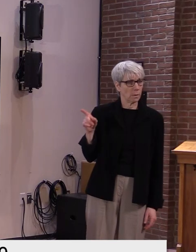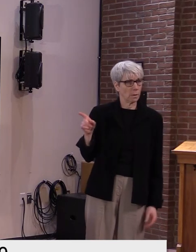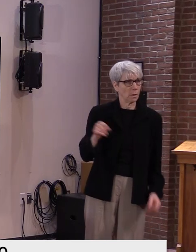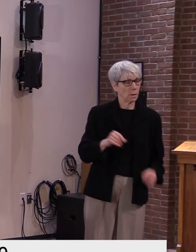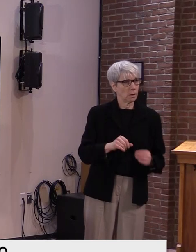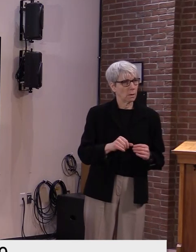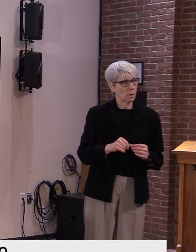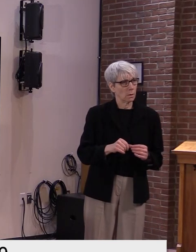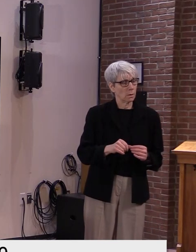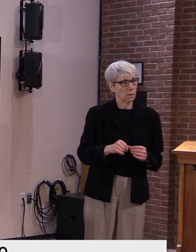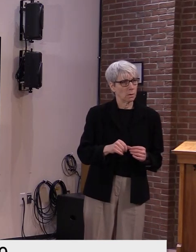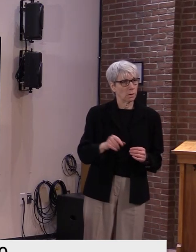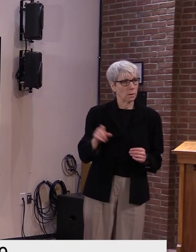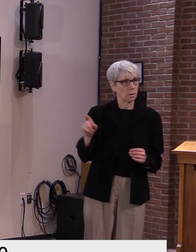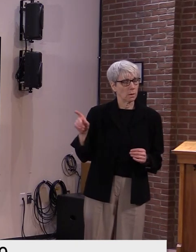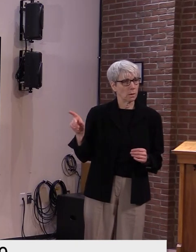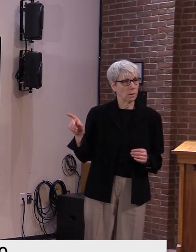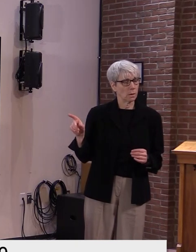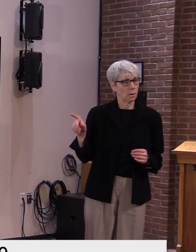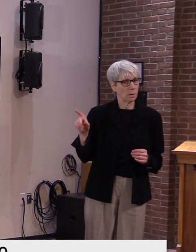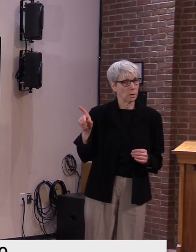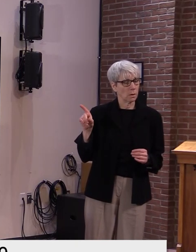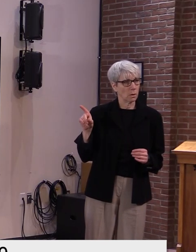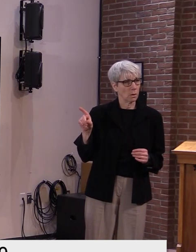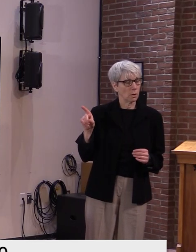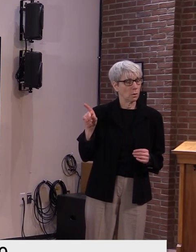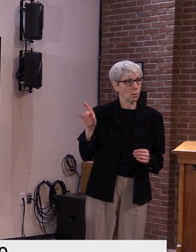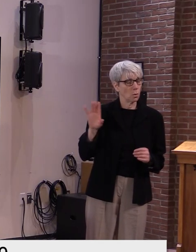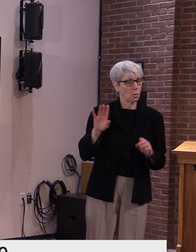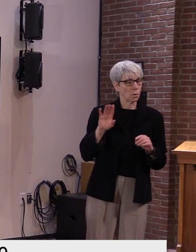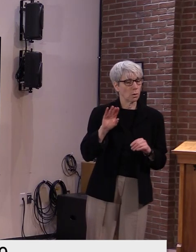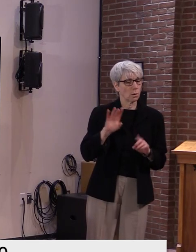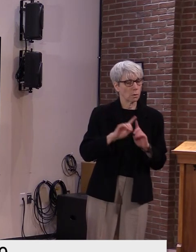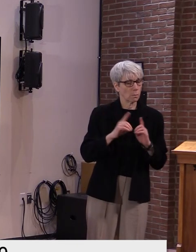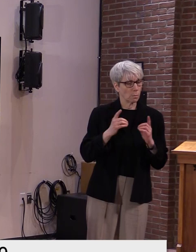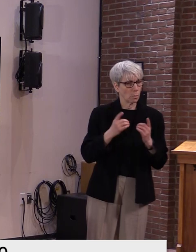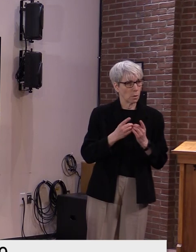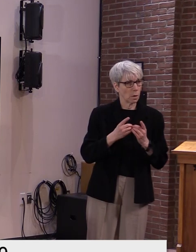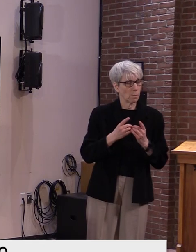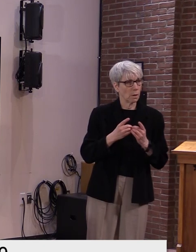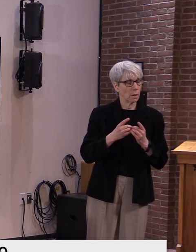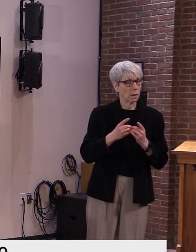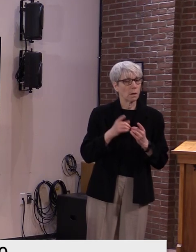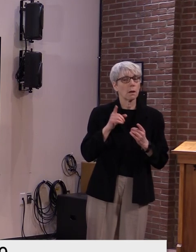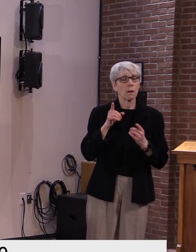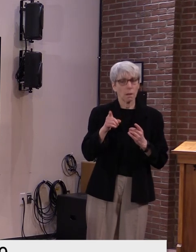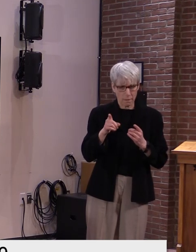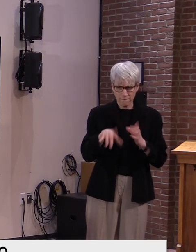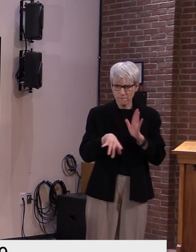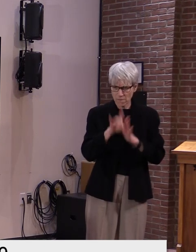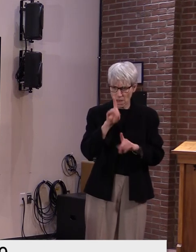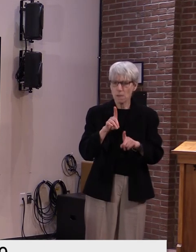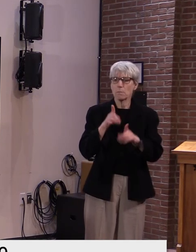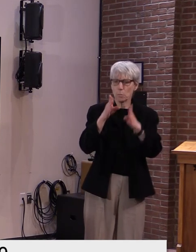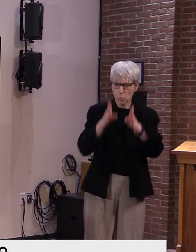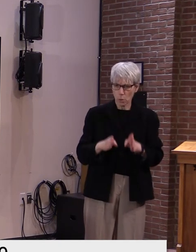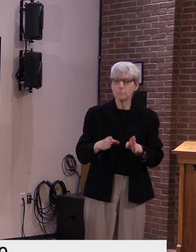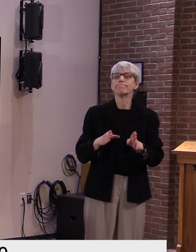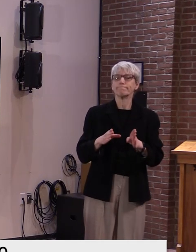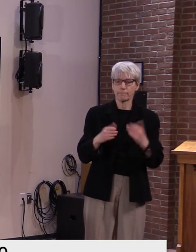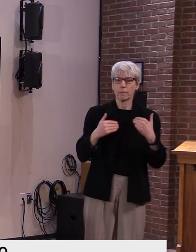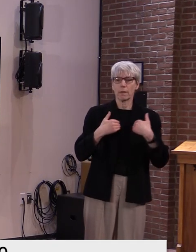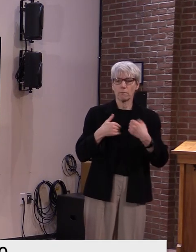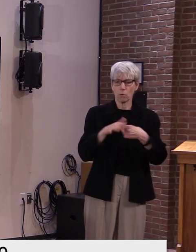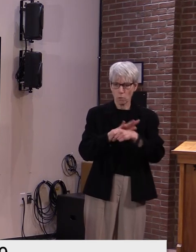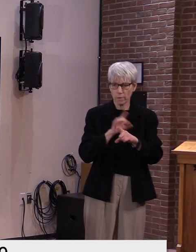Have you been able to do follow-up, you know, with the contacting and all that? Have you been able